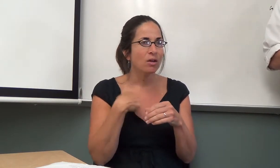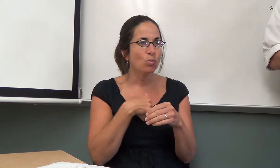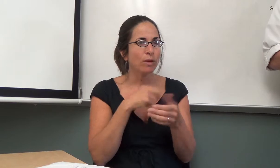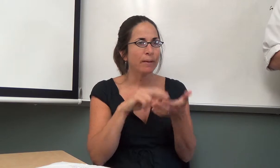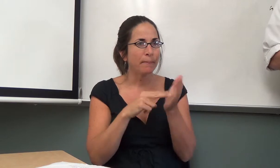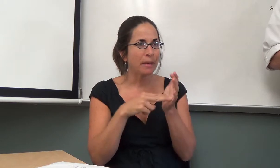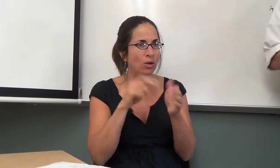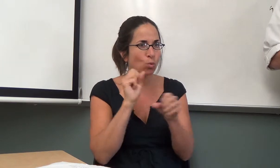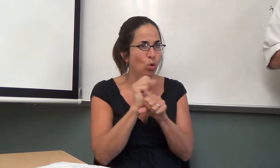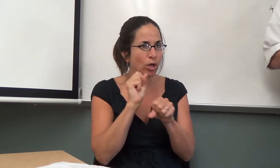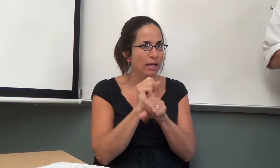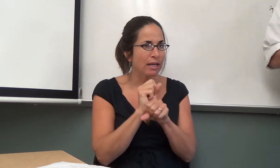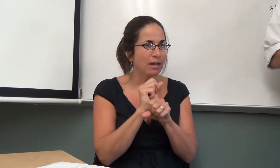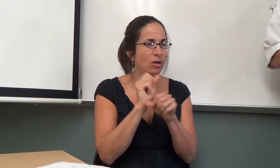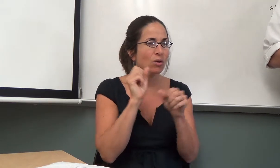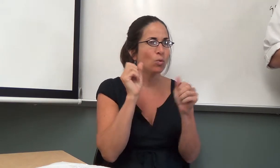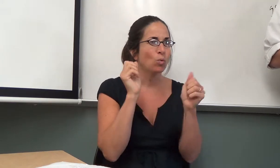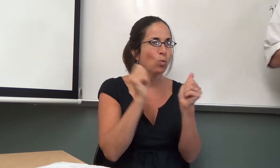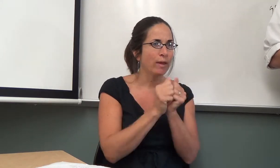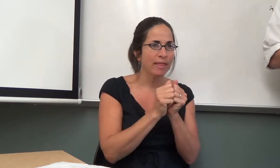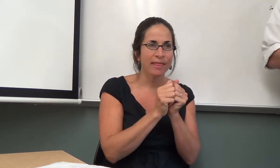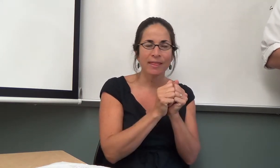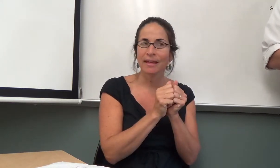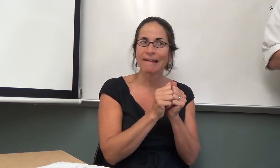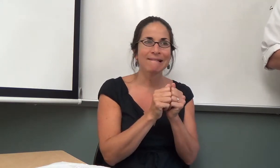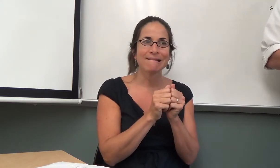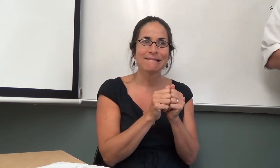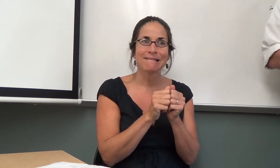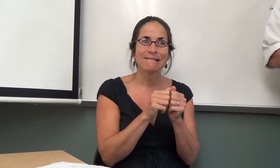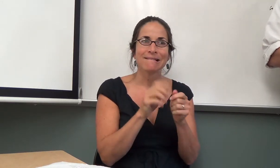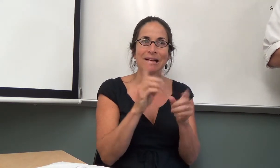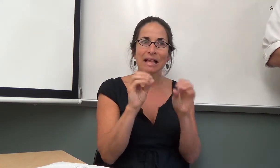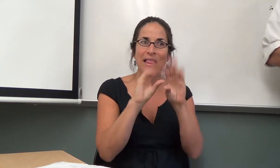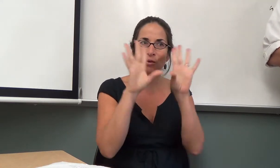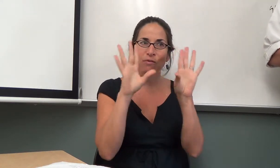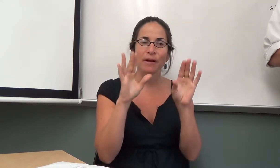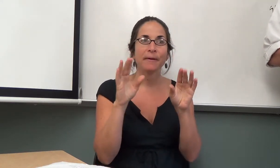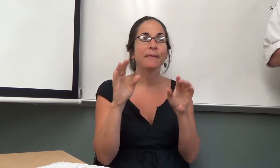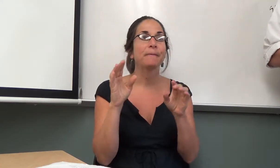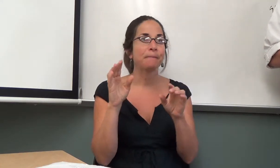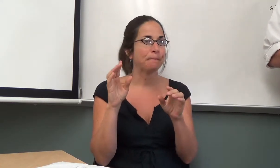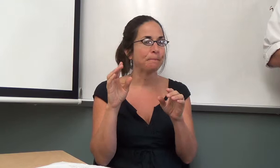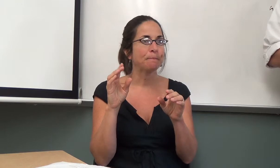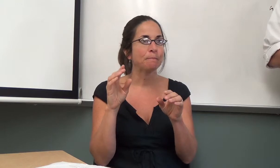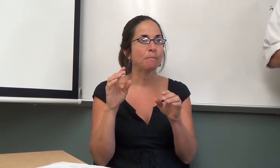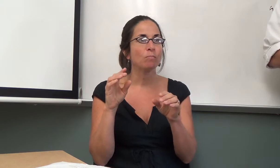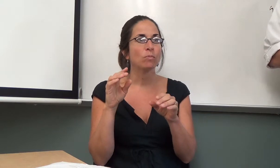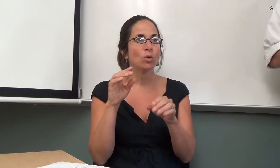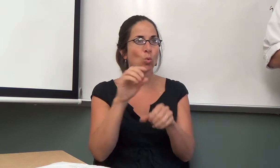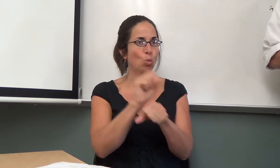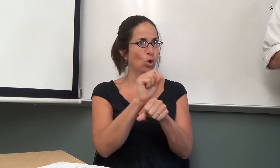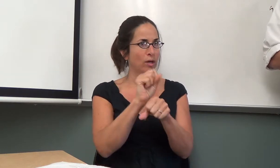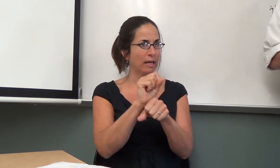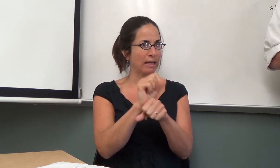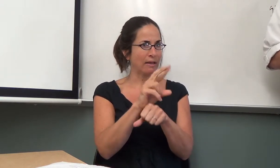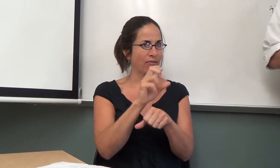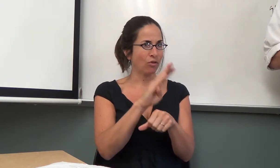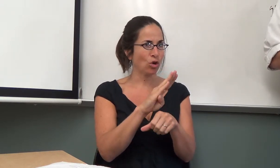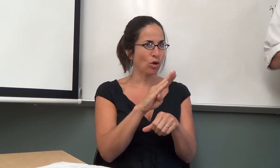Are we? So before you write down verb, I just want to clarify something. Are we saying that working is a verb because they're doing the action of